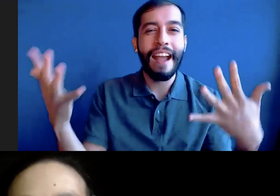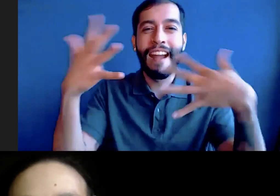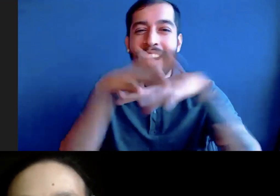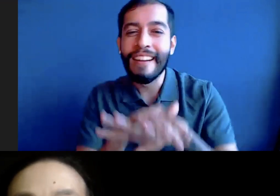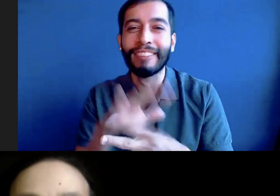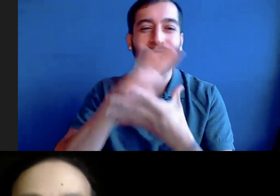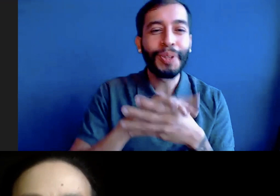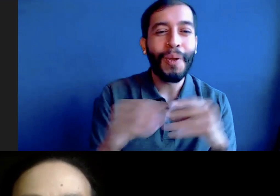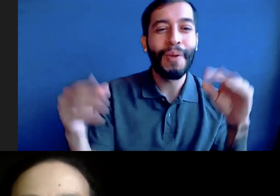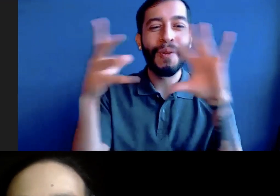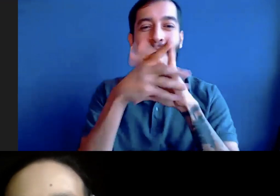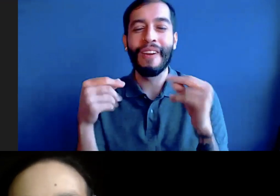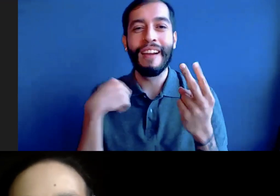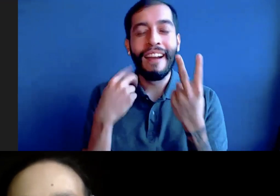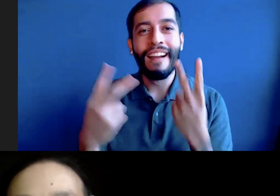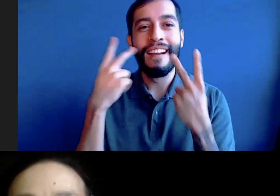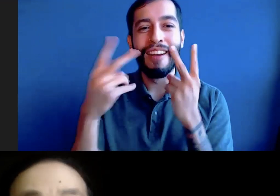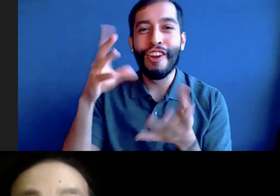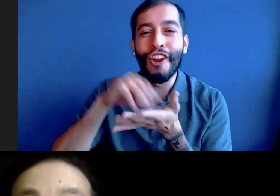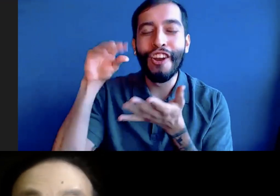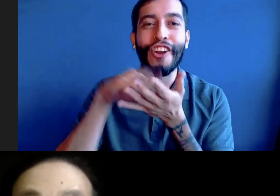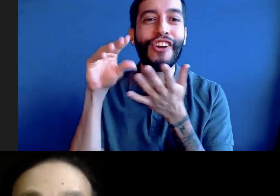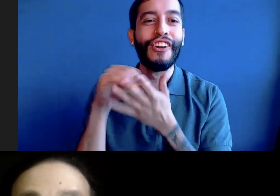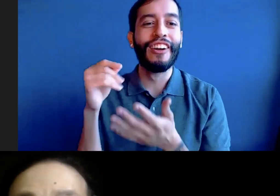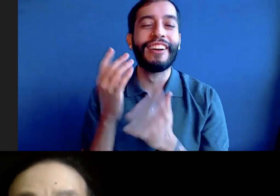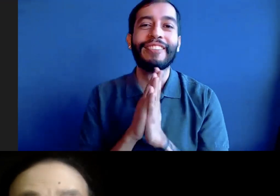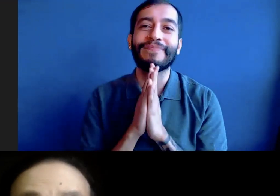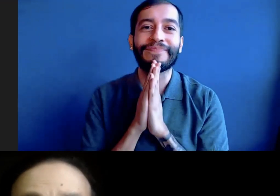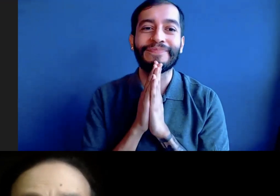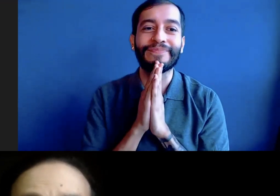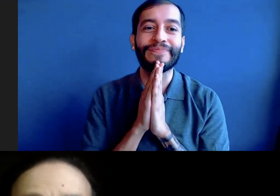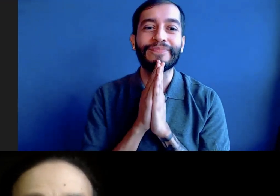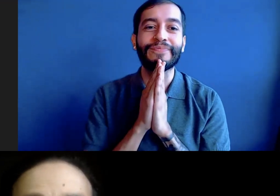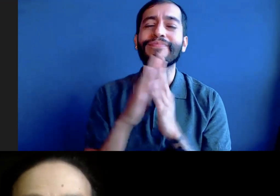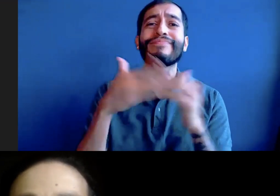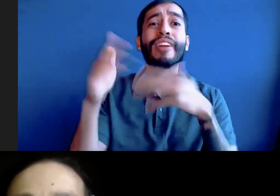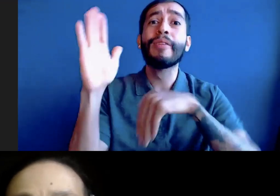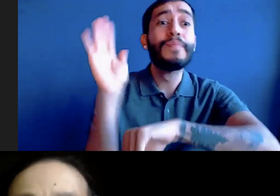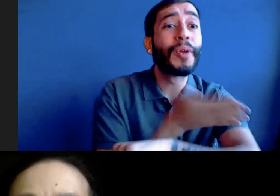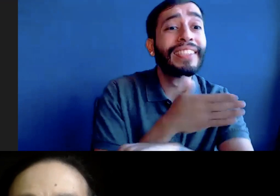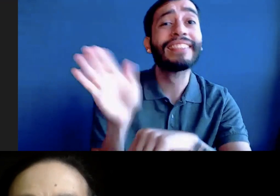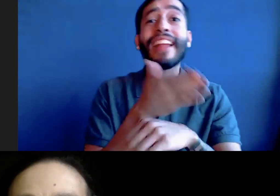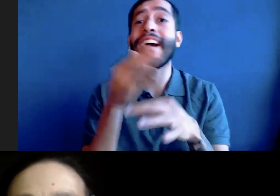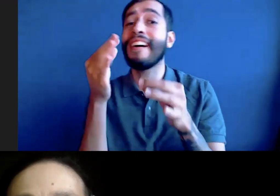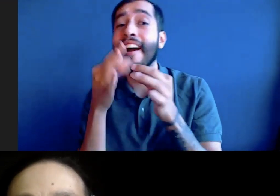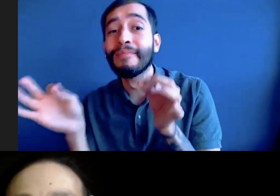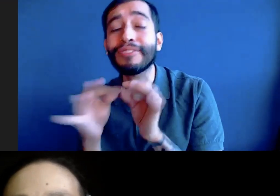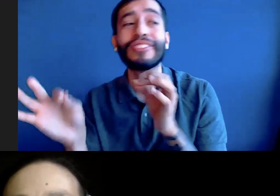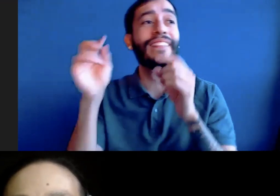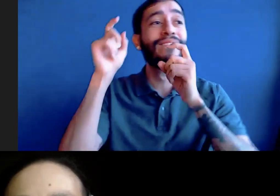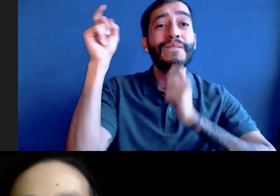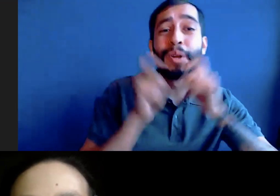may include captions, may just use music, facial expressions, sign language. I think